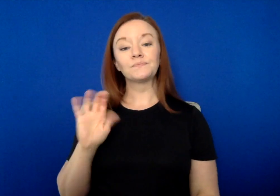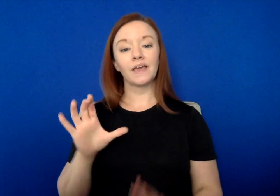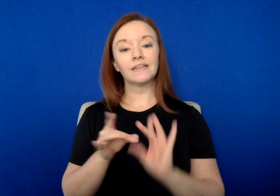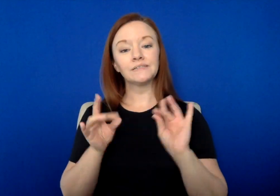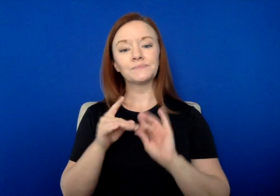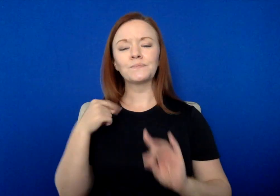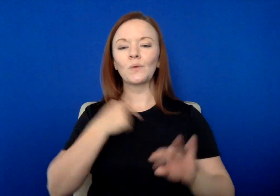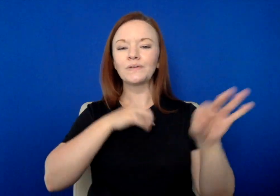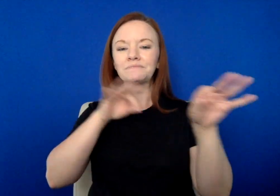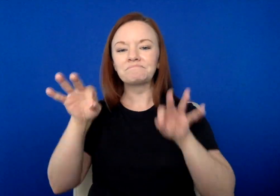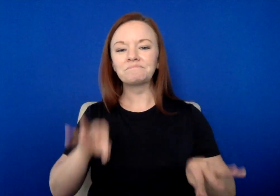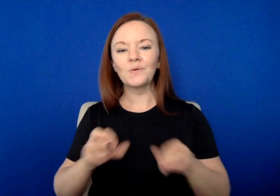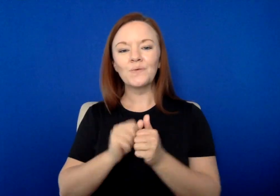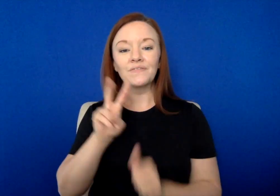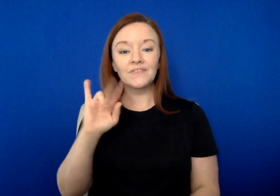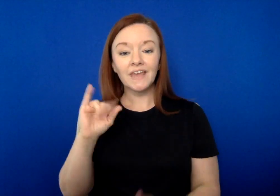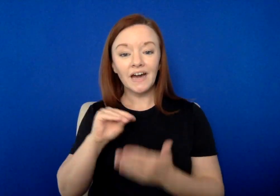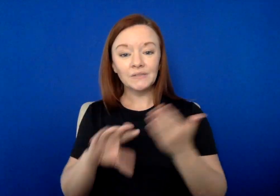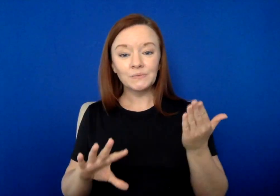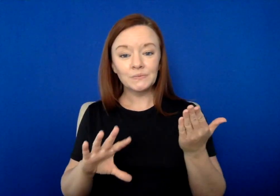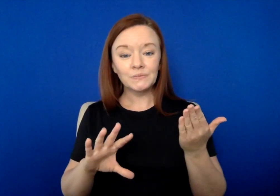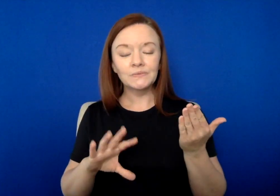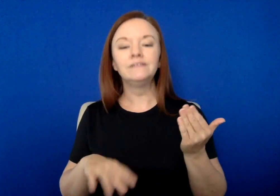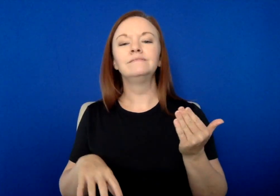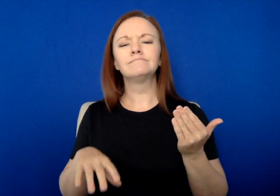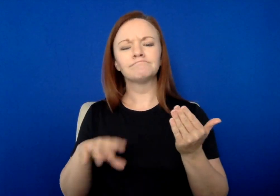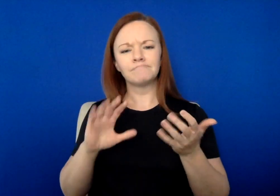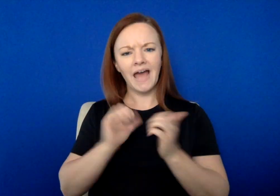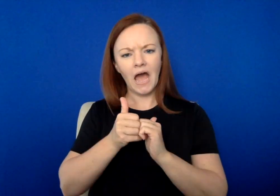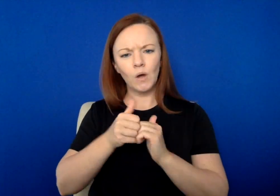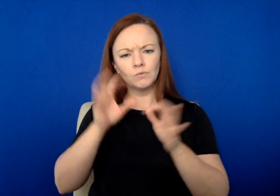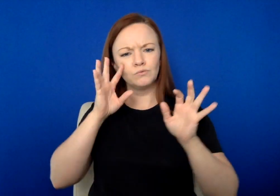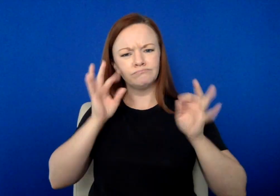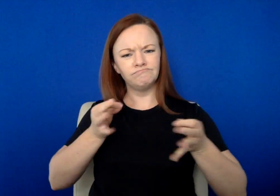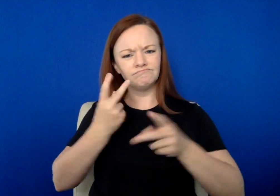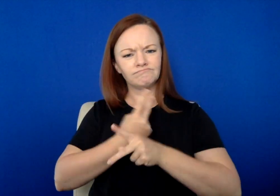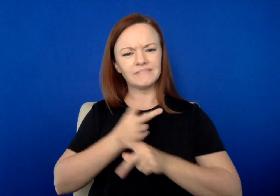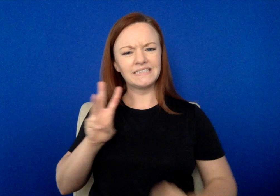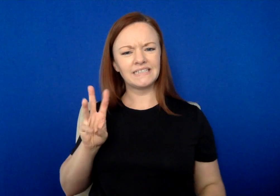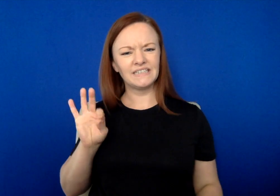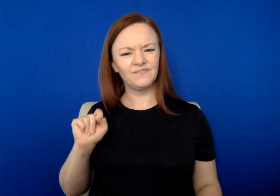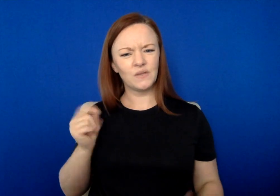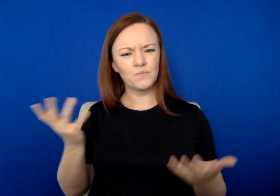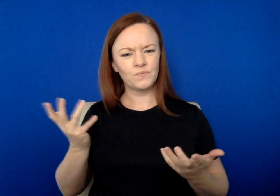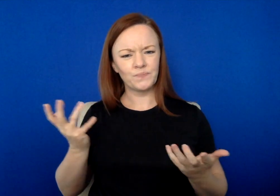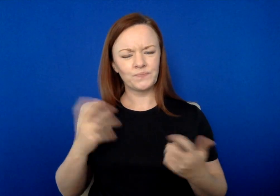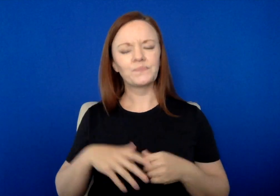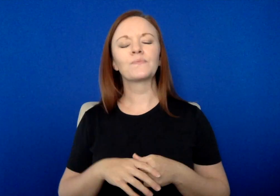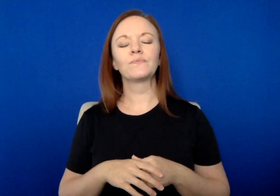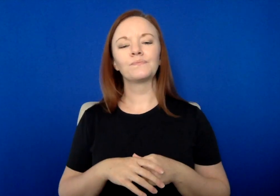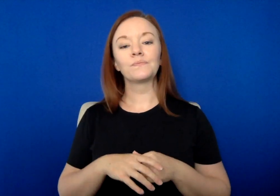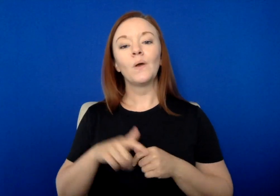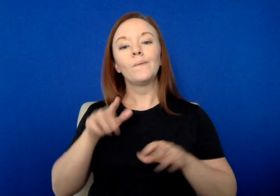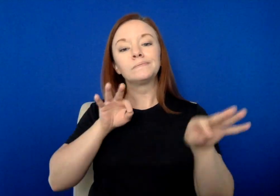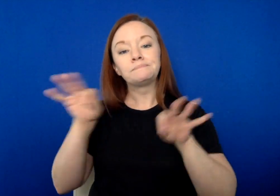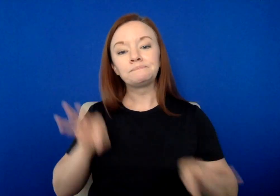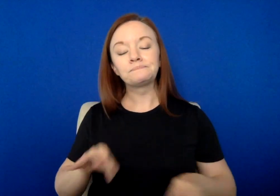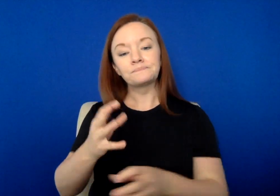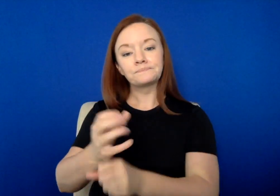things we talked about with our visually impaired students is what is 6 feet. And so we talked about getting a mop or a broom that you